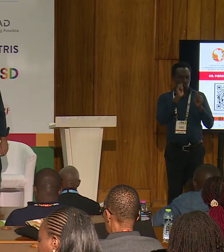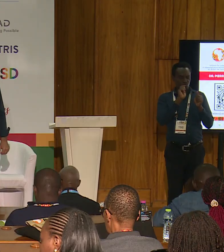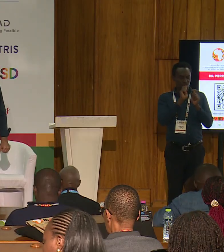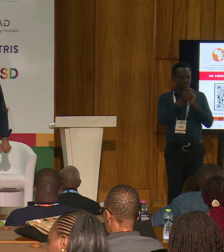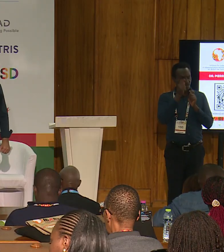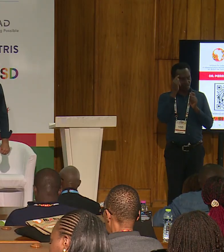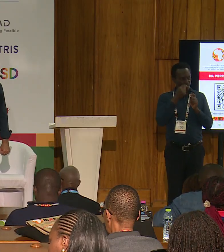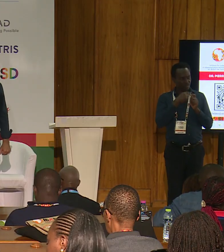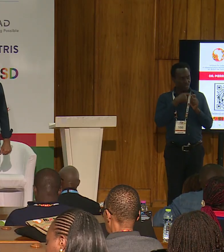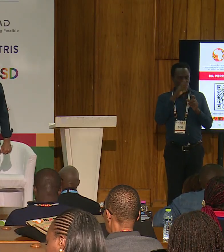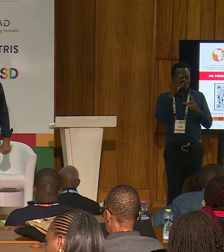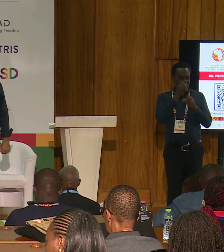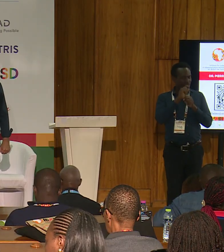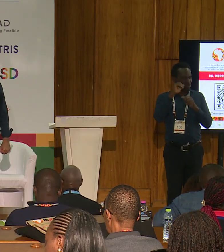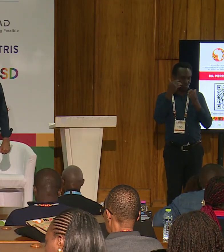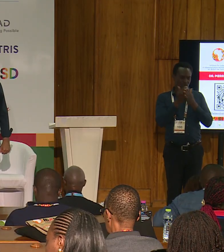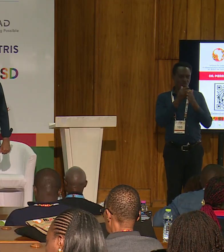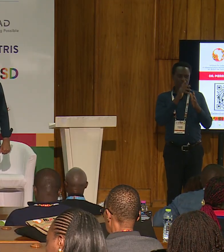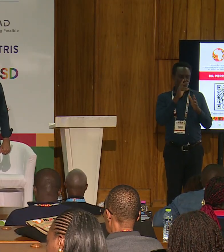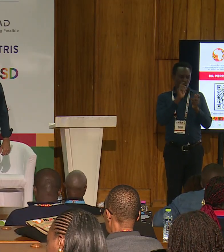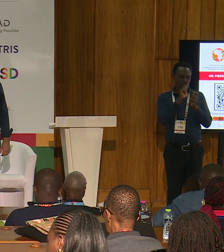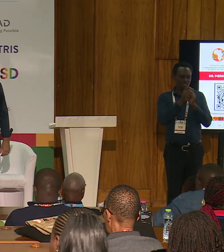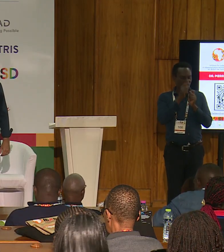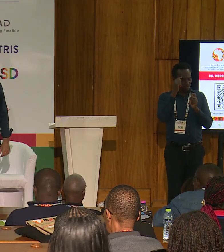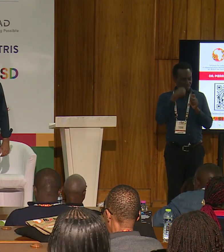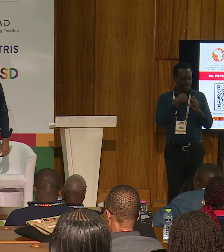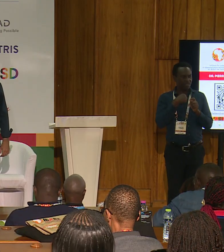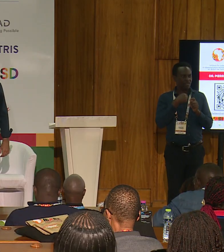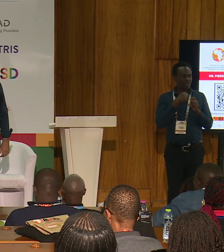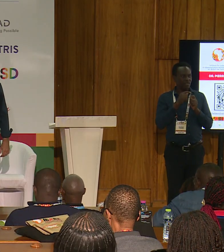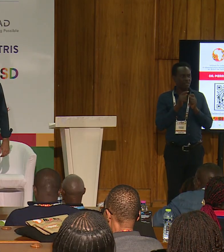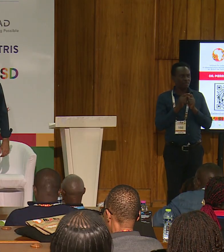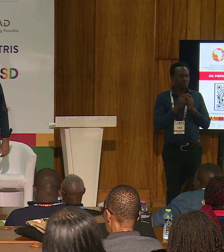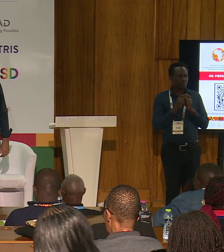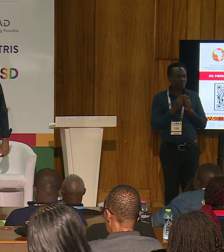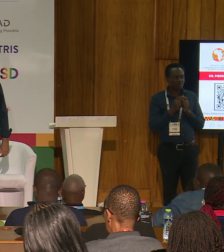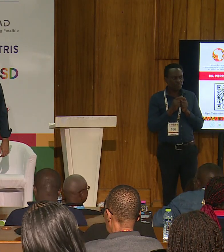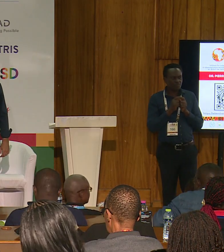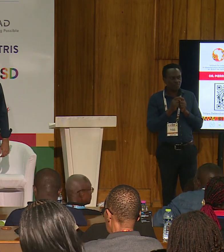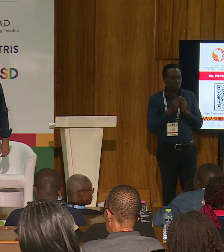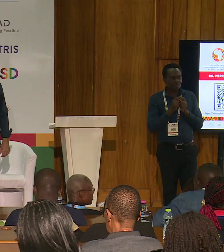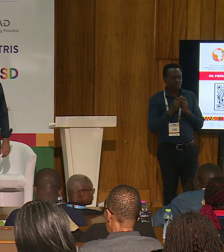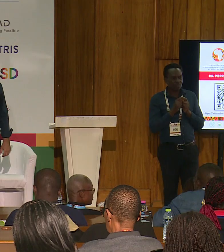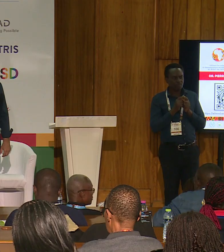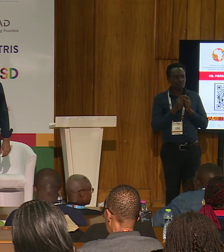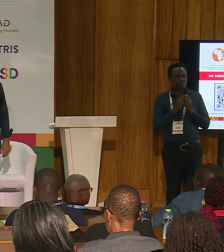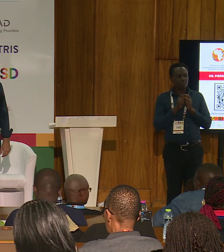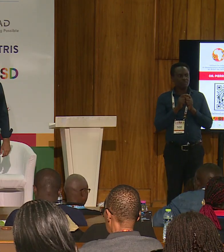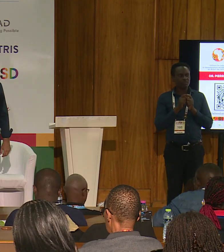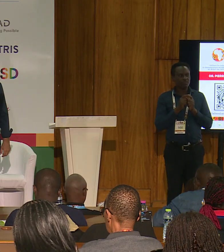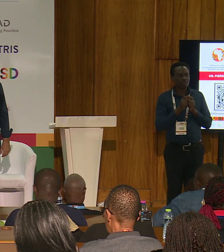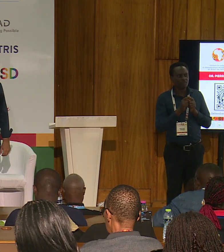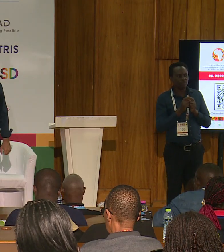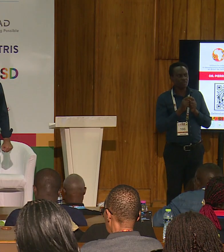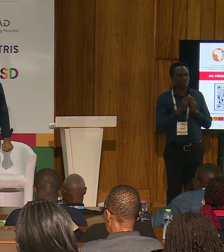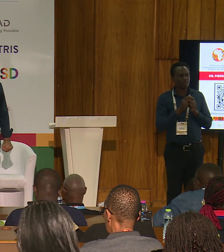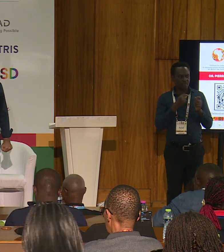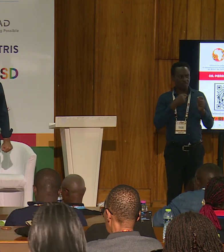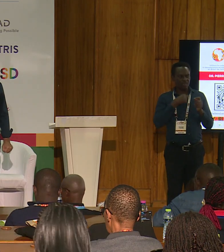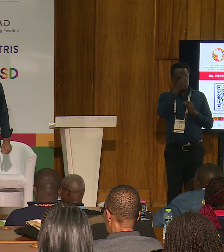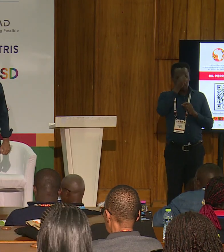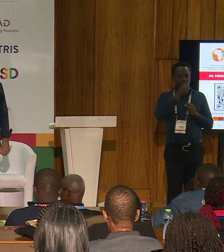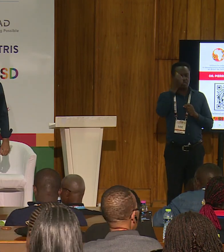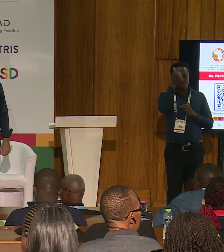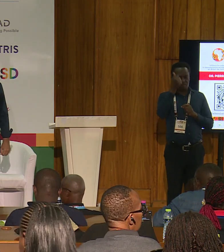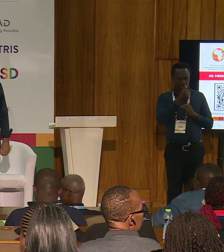please pardon me if I didn't catch everything. I'm Dr. Ntomfile Mjala. I'm from an organization called Sheltered Now in South Africa.